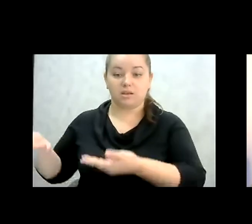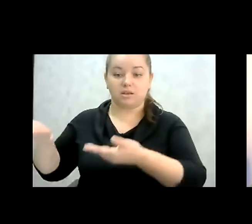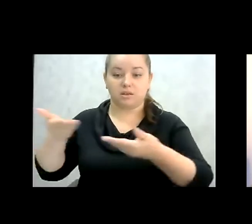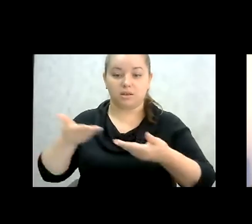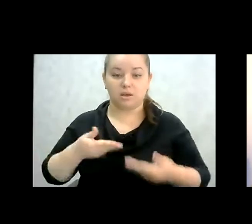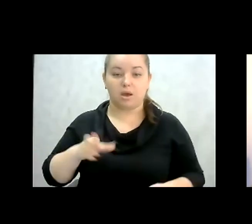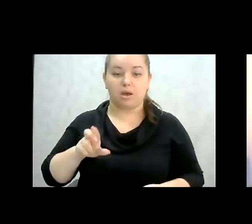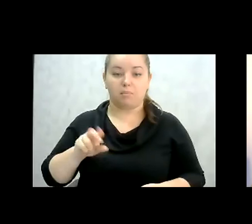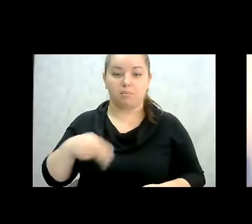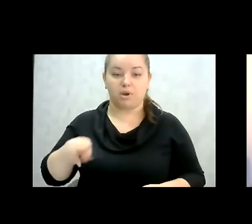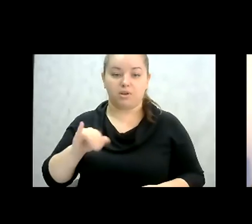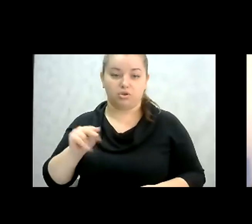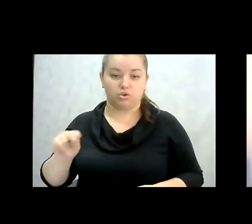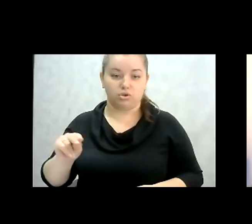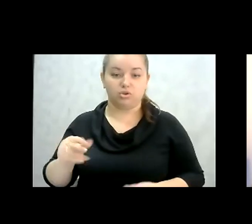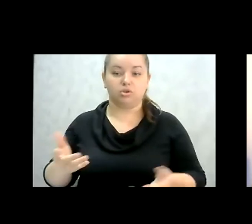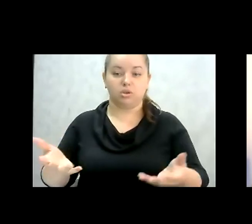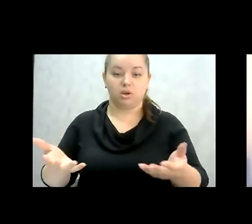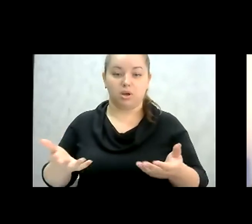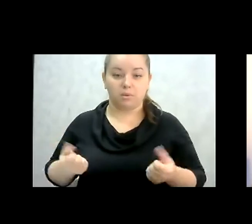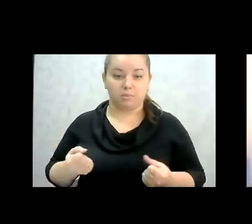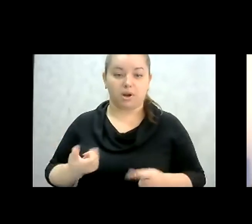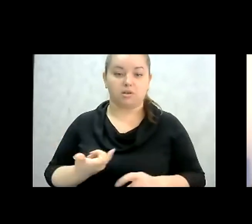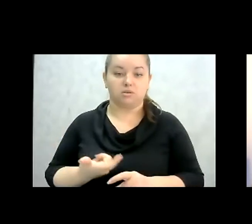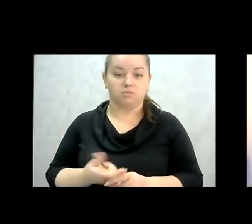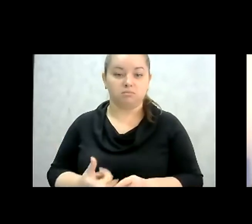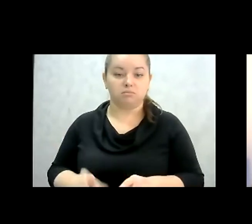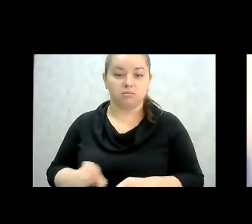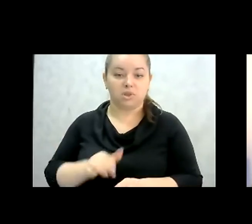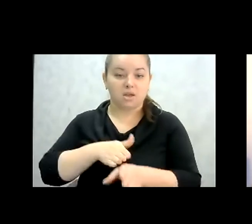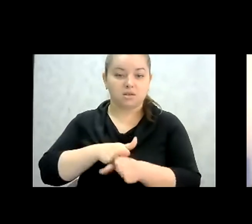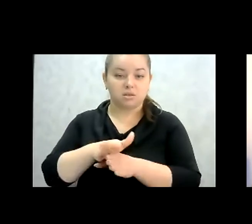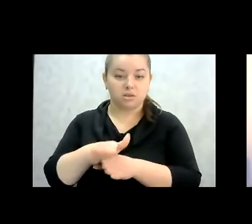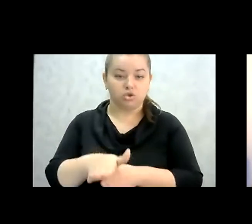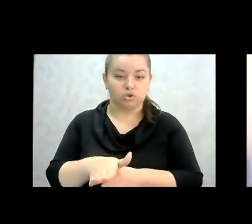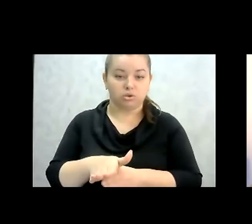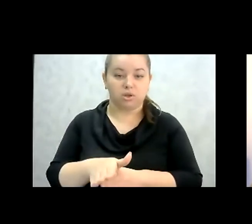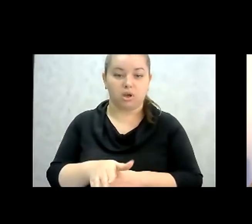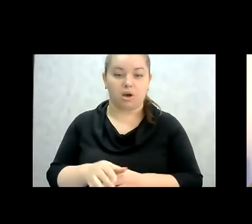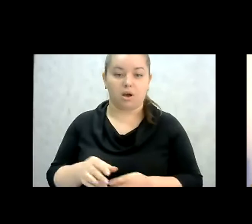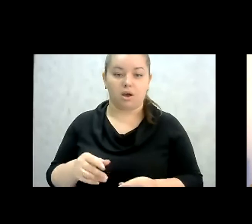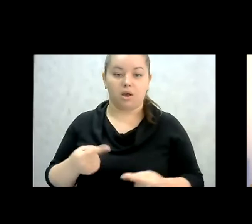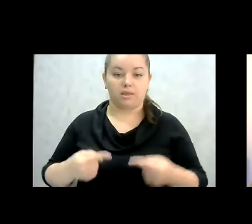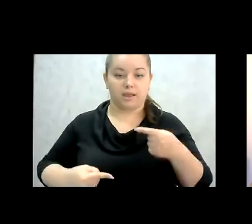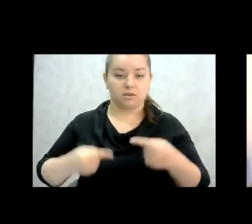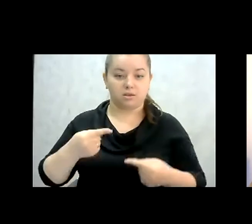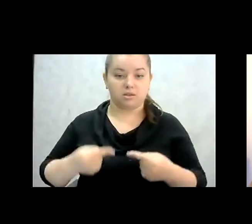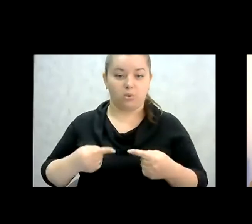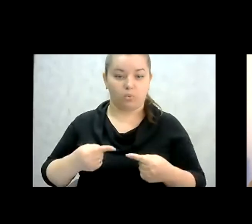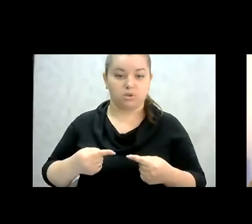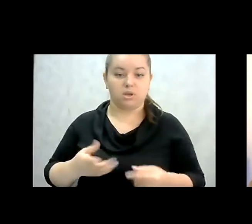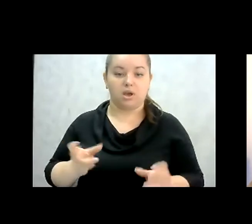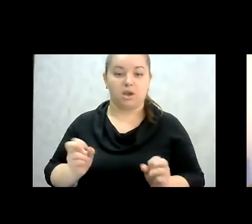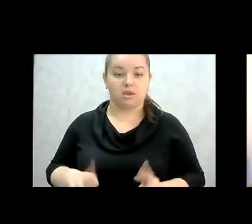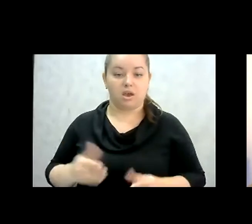forward to hearing the insights and experiences that will be shared. As you know, ODIHR deployed an observation activity to the local